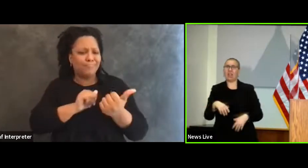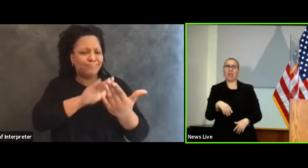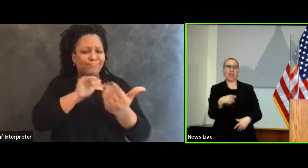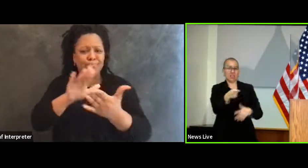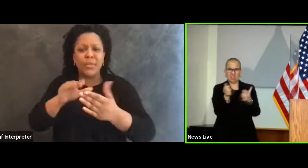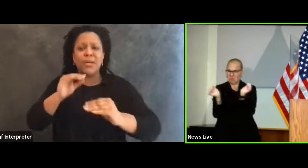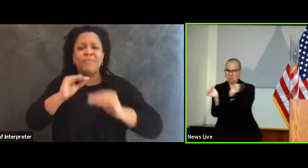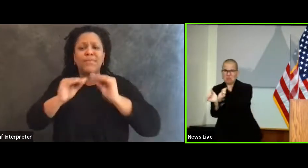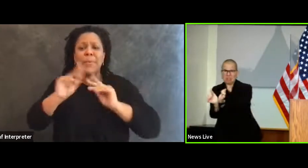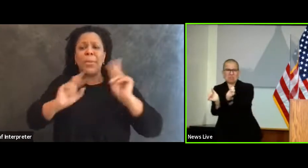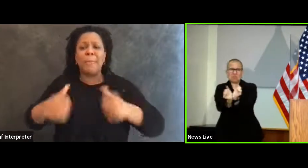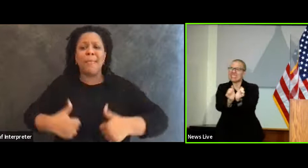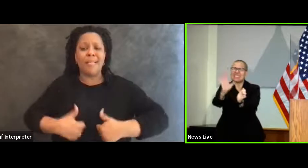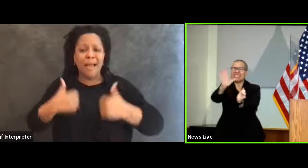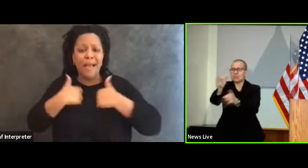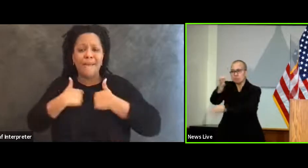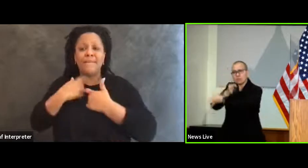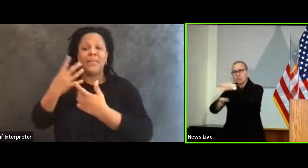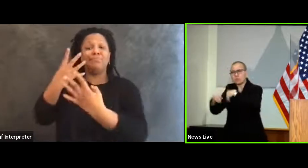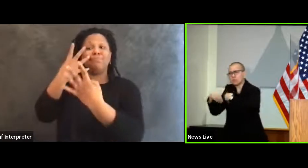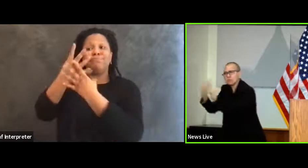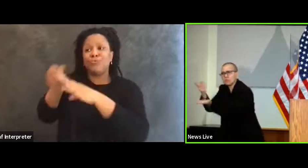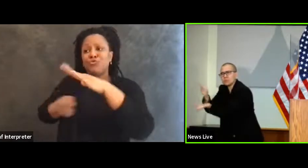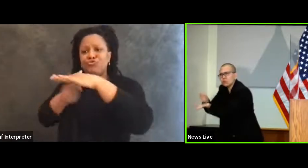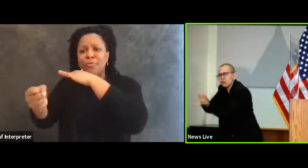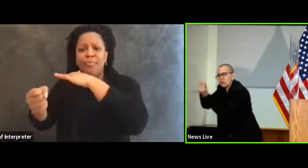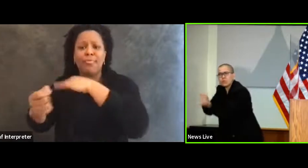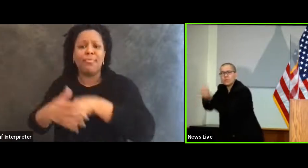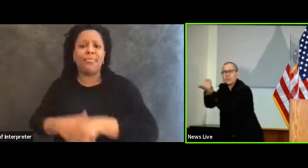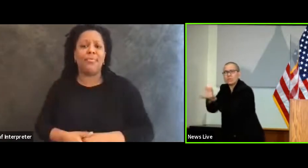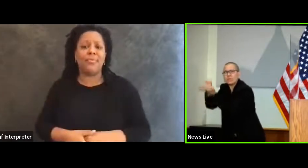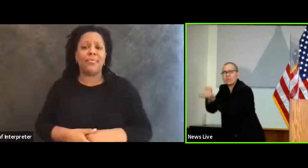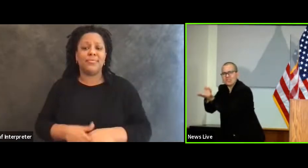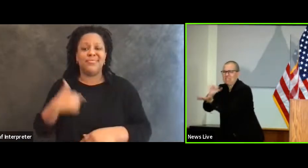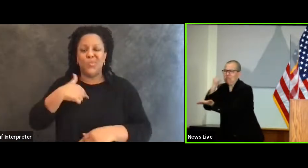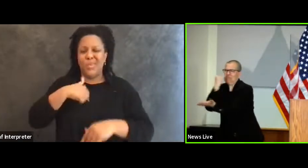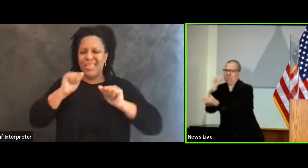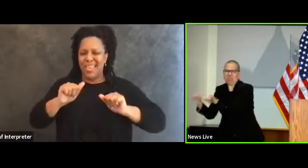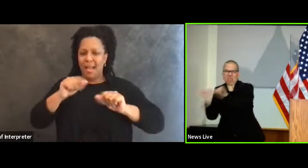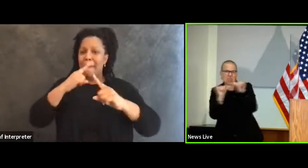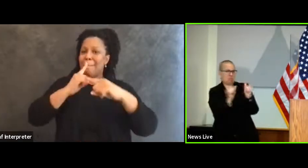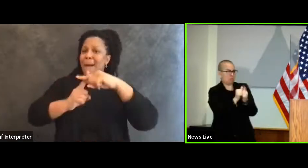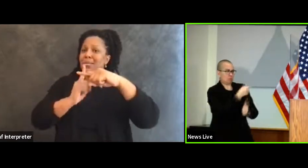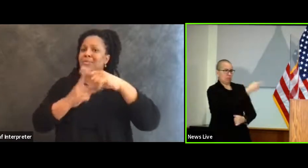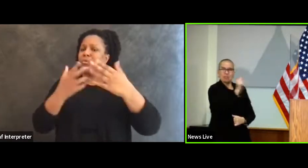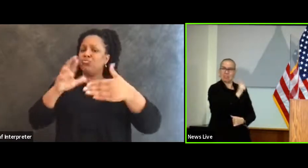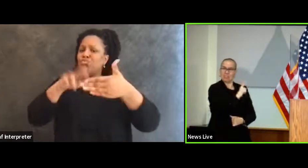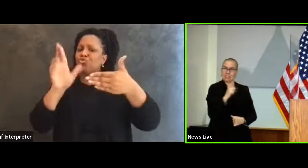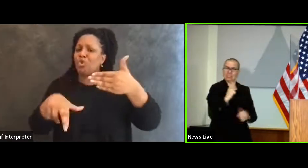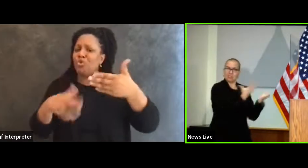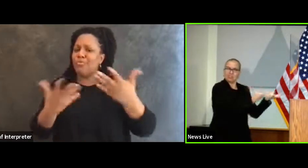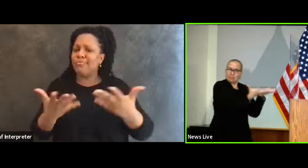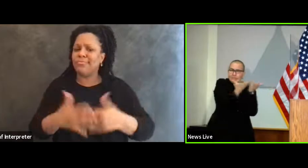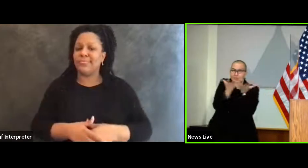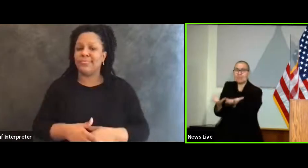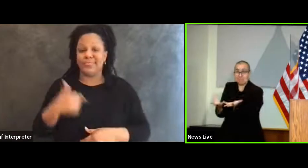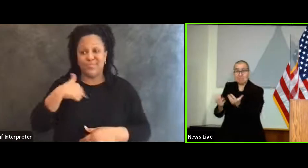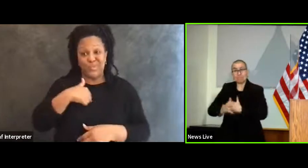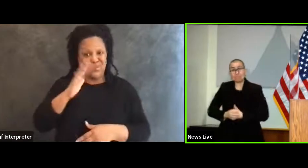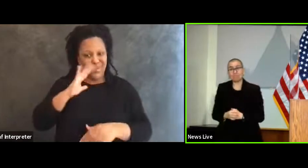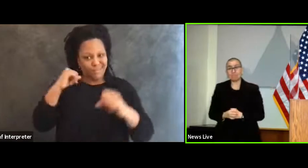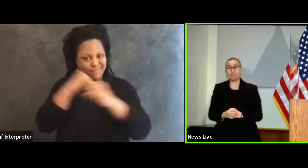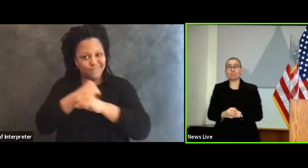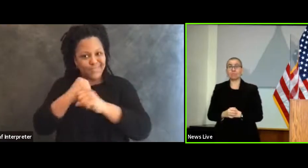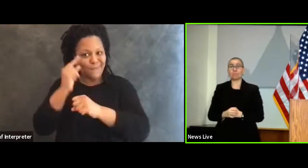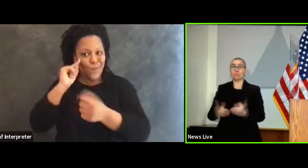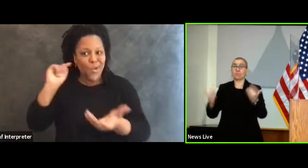the outcomes we want. And that's what this group is working on. And that's what we're advocating for. So the piece of legislation that's coming out of